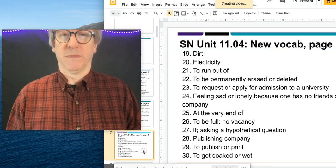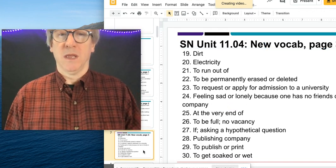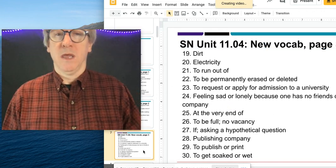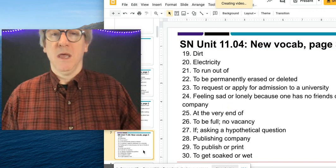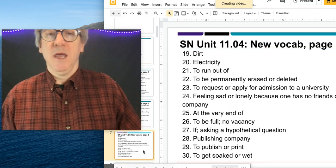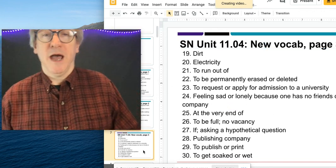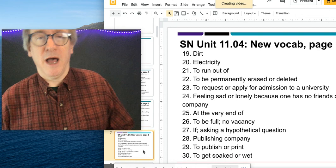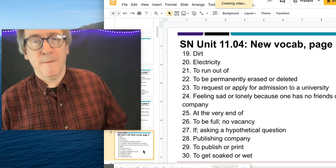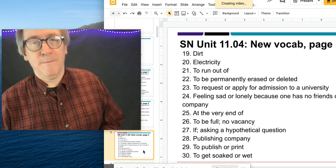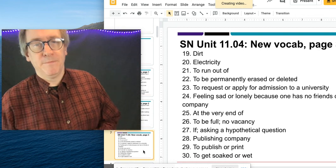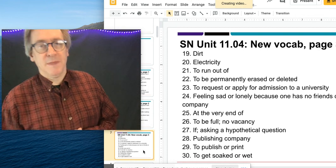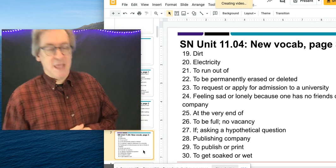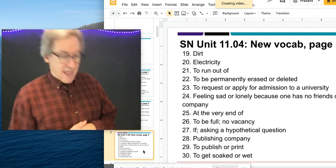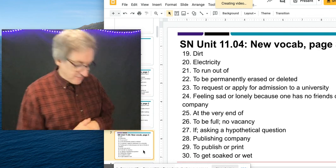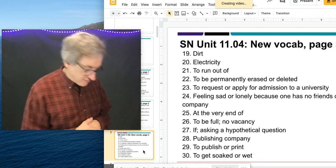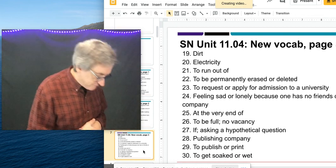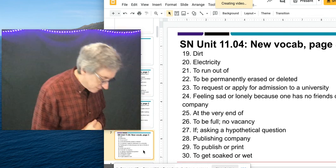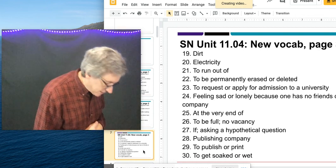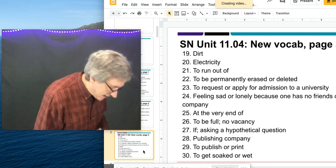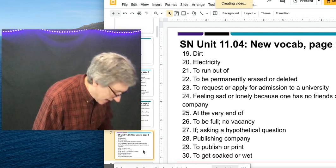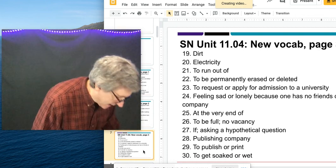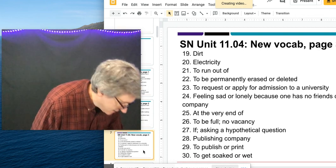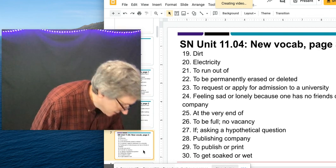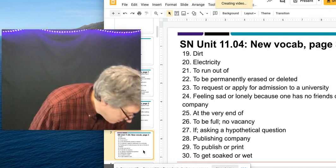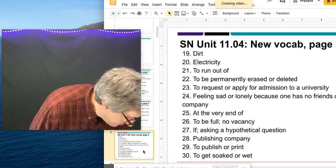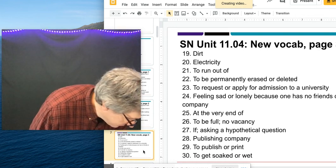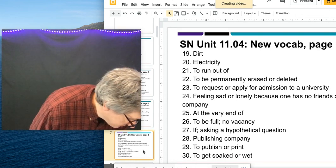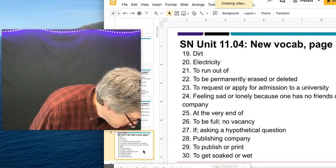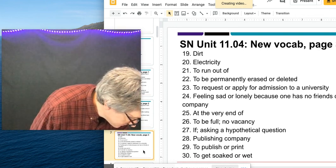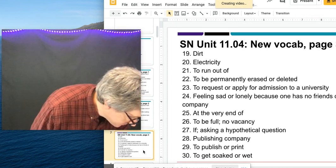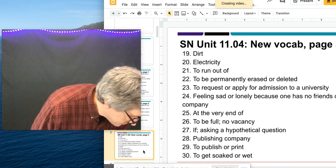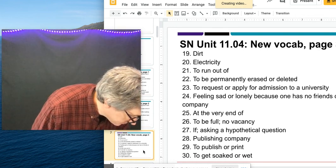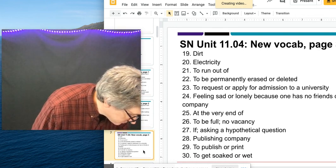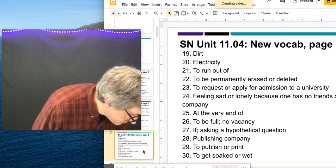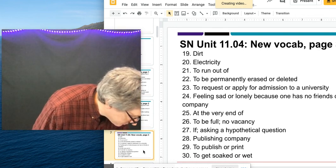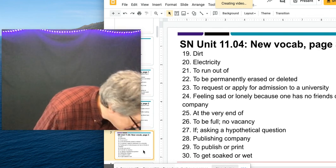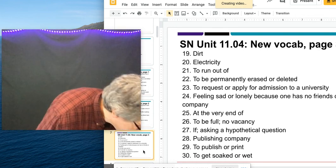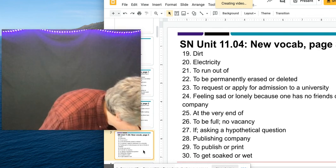Okay. At the very end of.